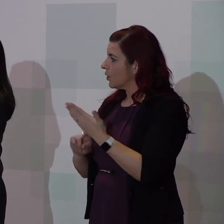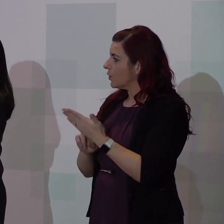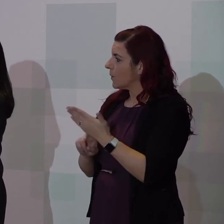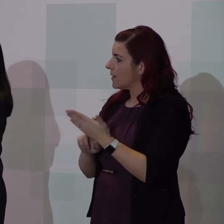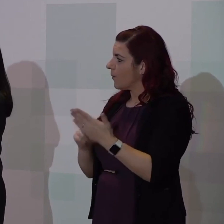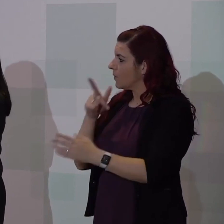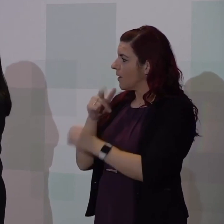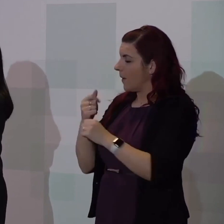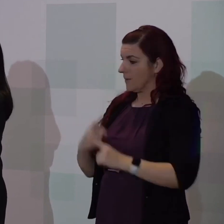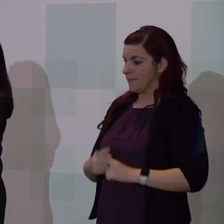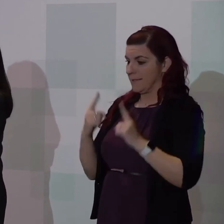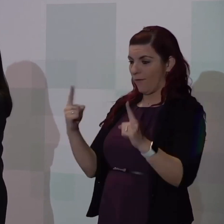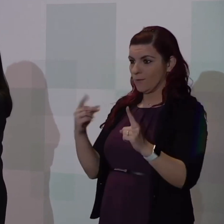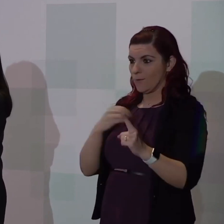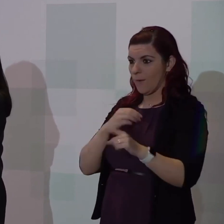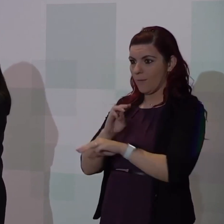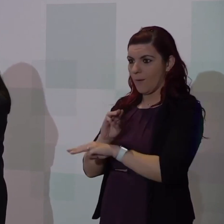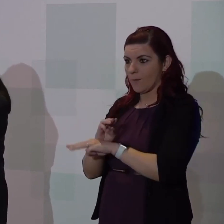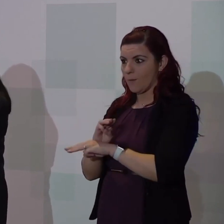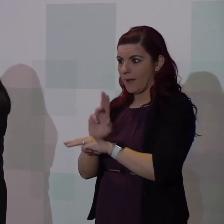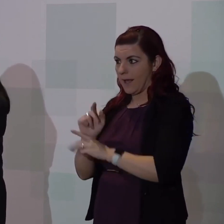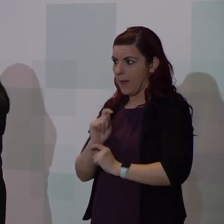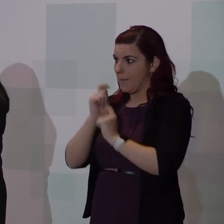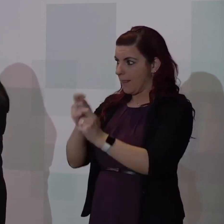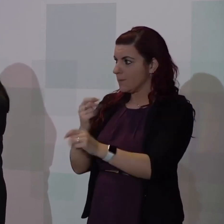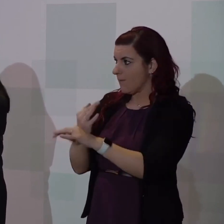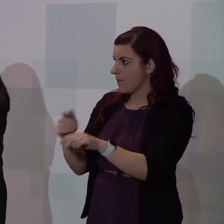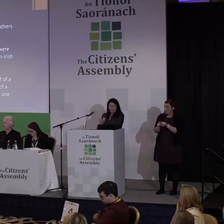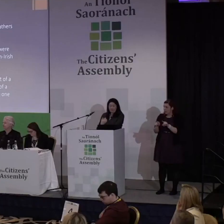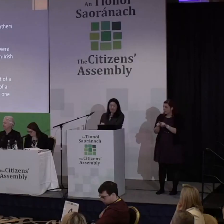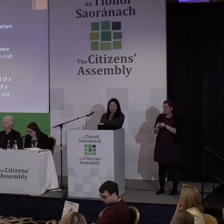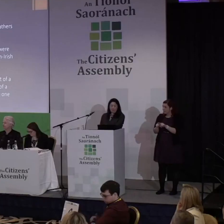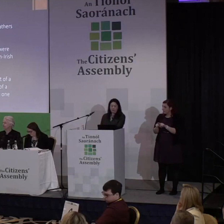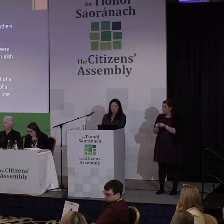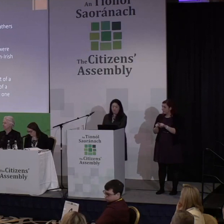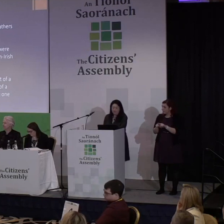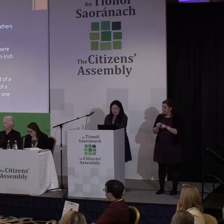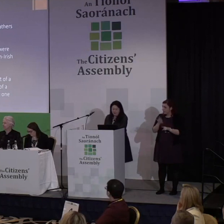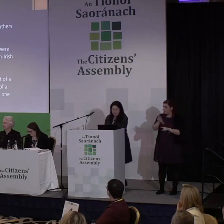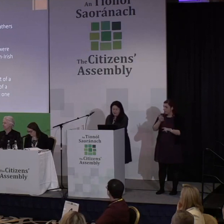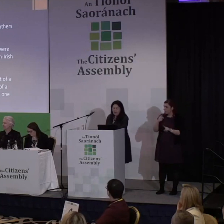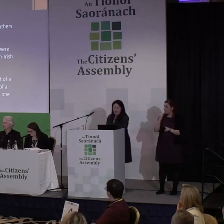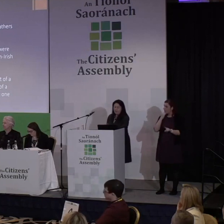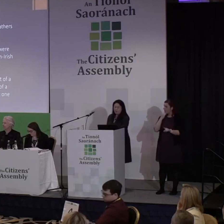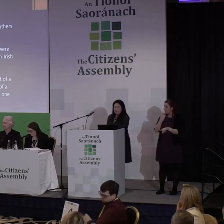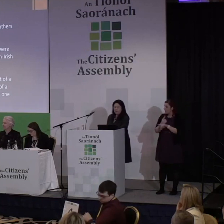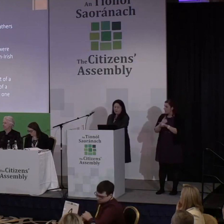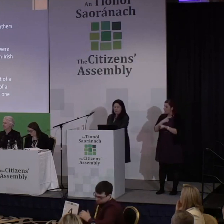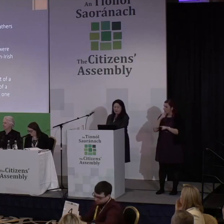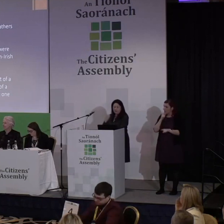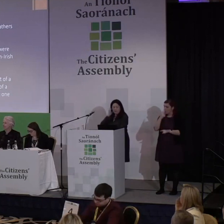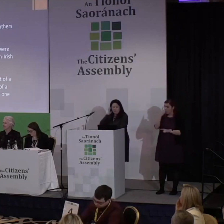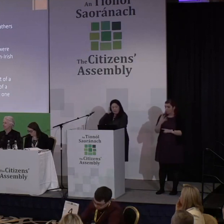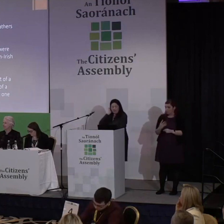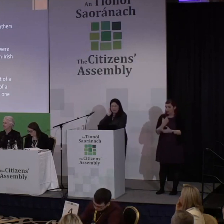difference applied to mothers, we can also apply that to fathers. I picked just one figure out there that a quarter of